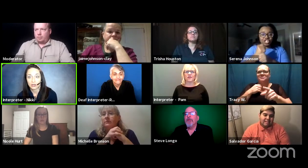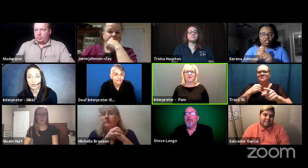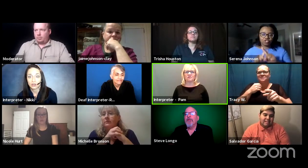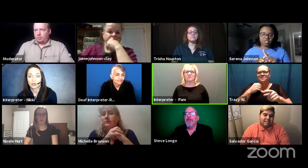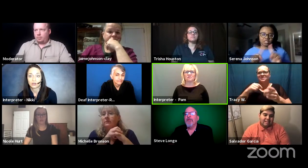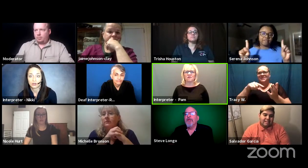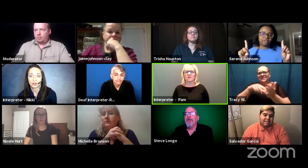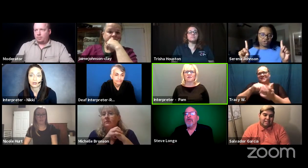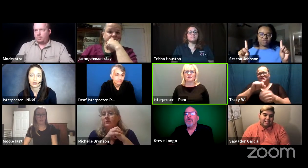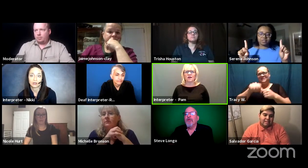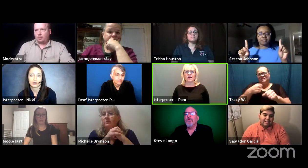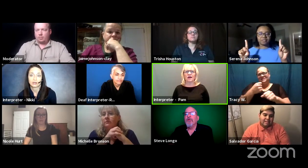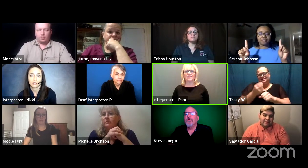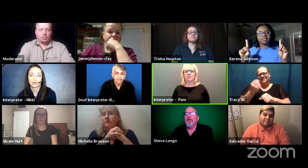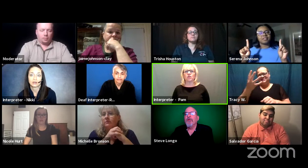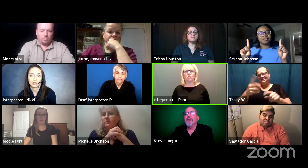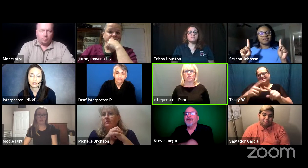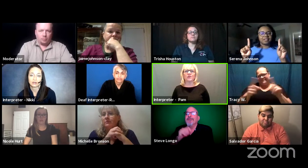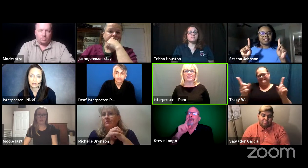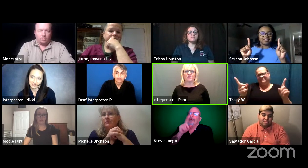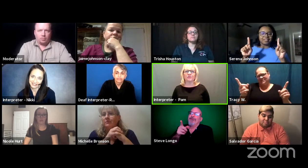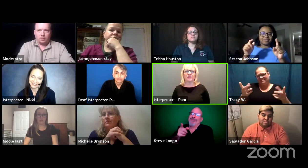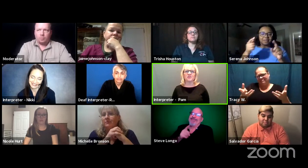Serena, this year will be different